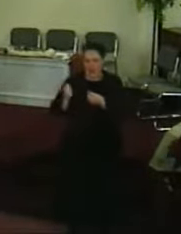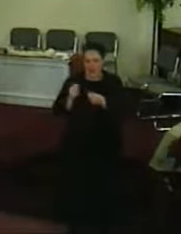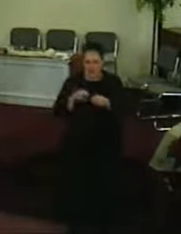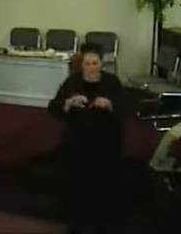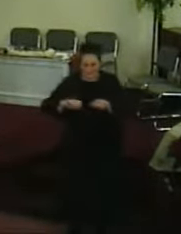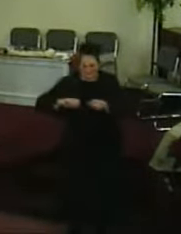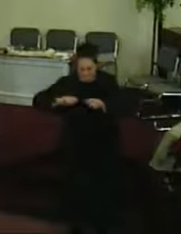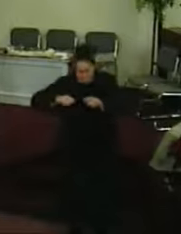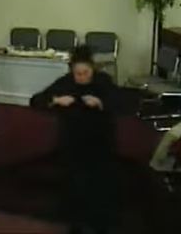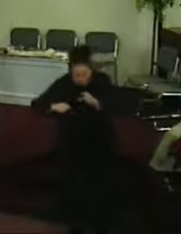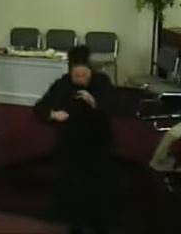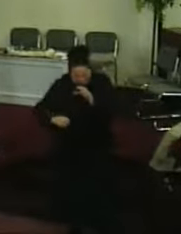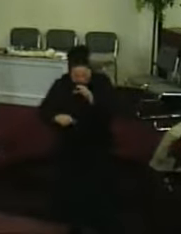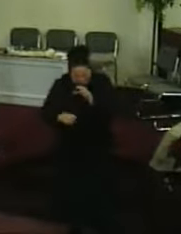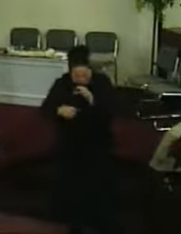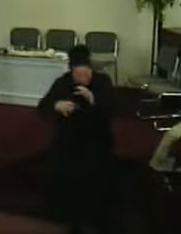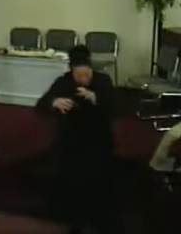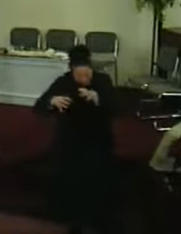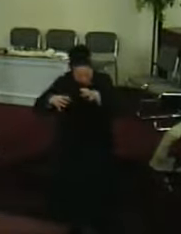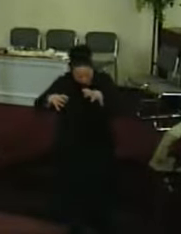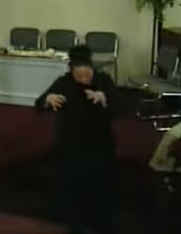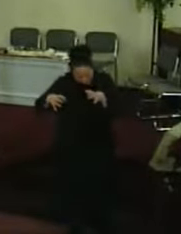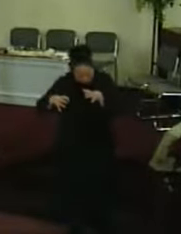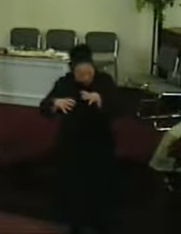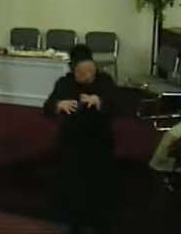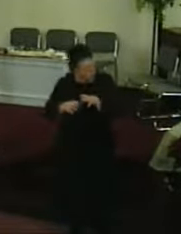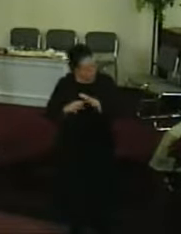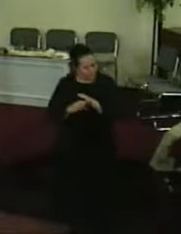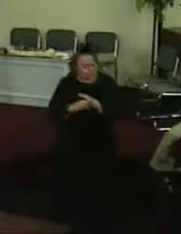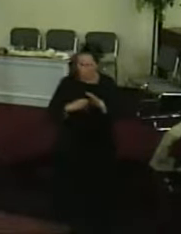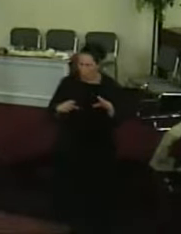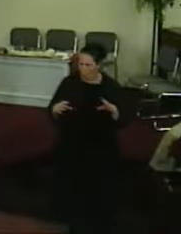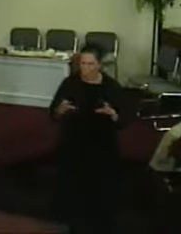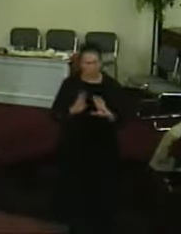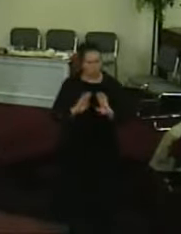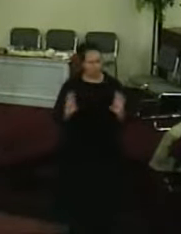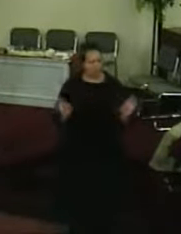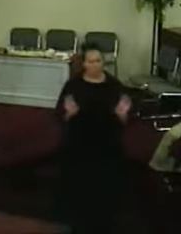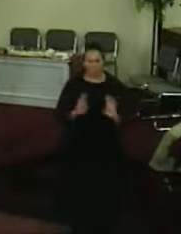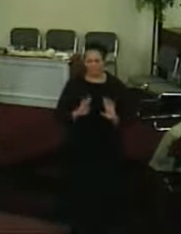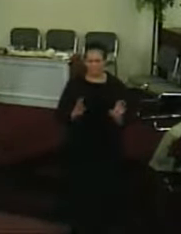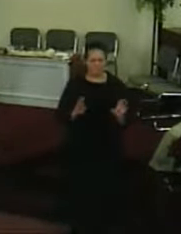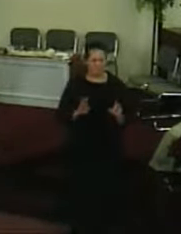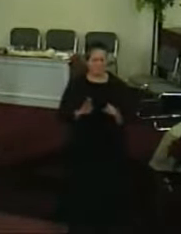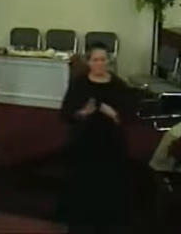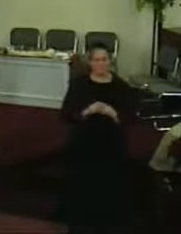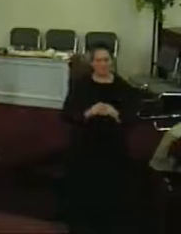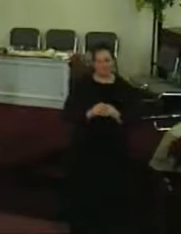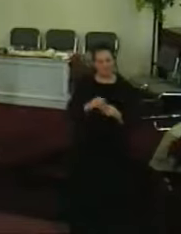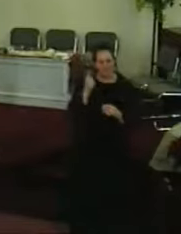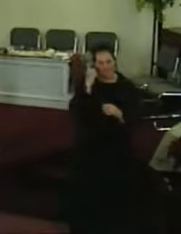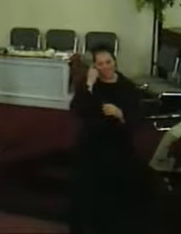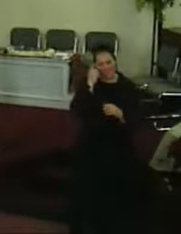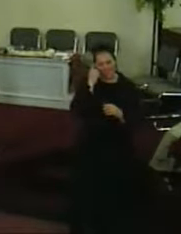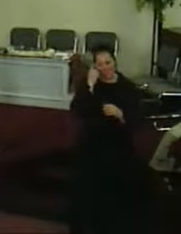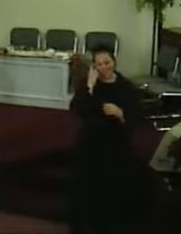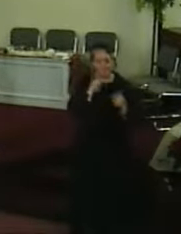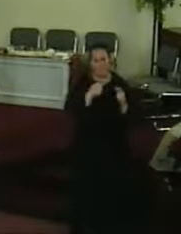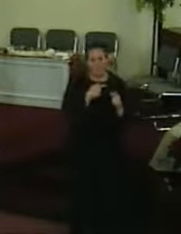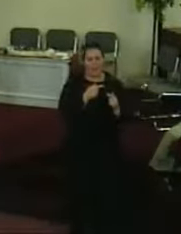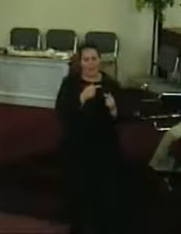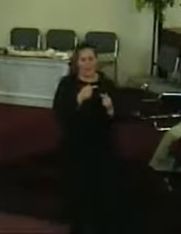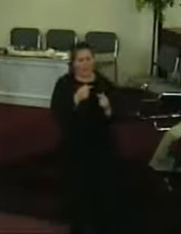He didn't try to figure out how his age and Sarah's age and Sarah's condition